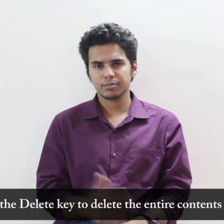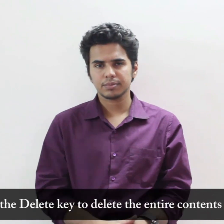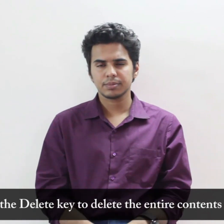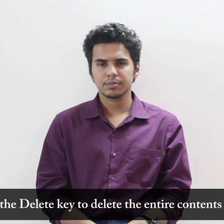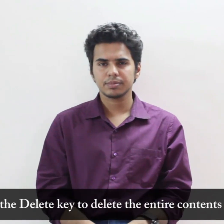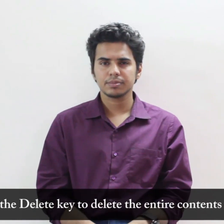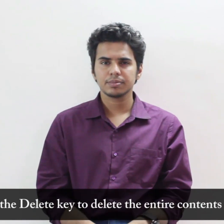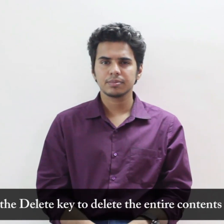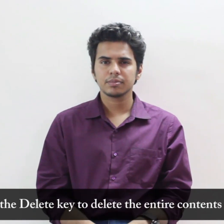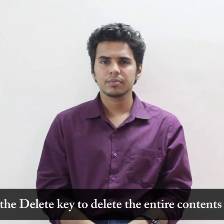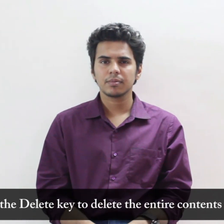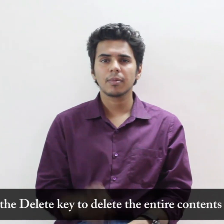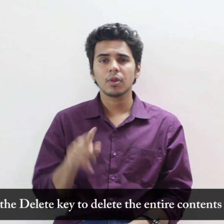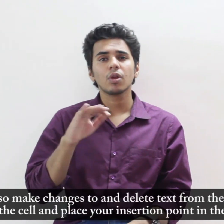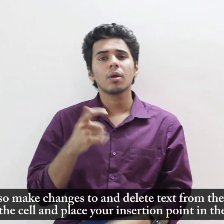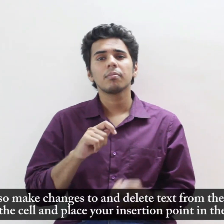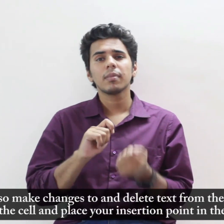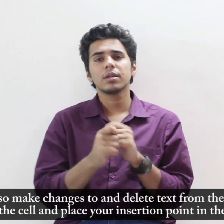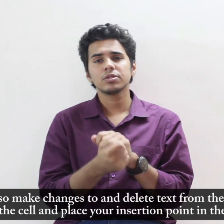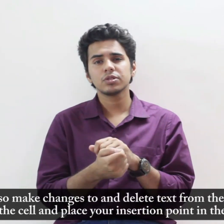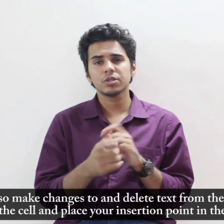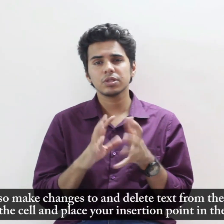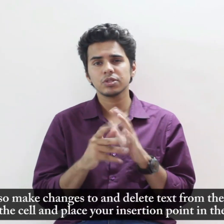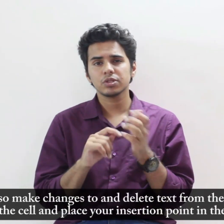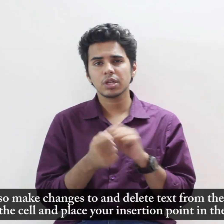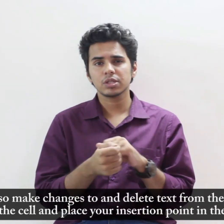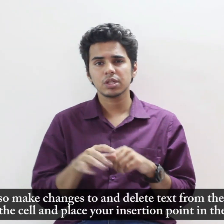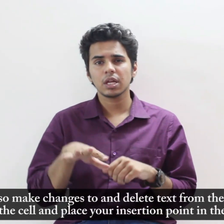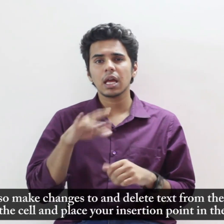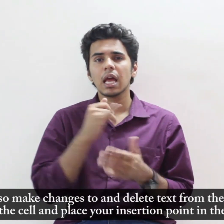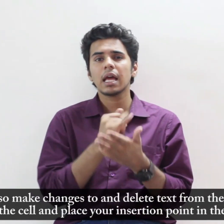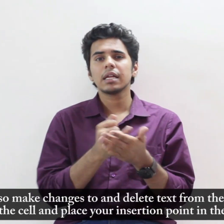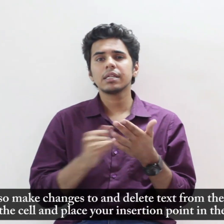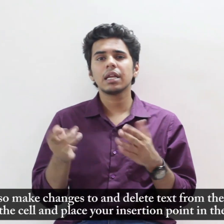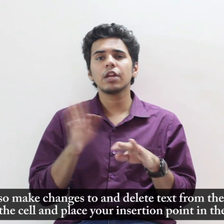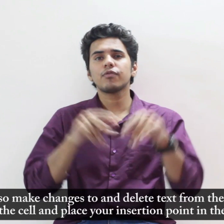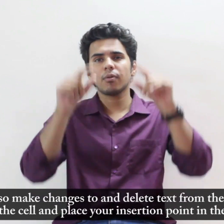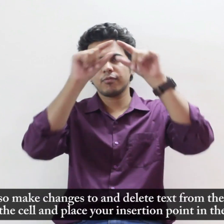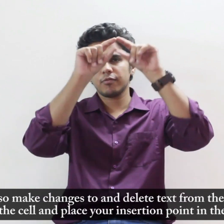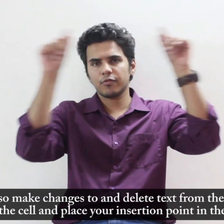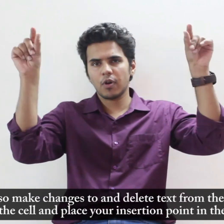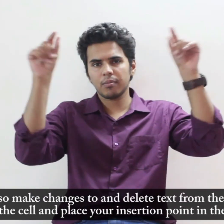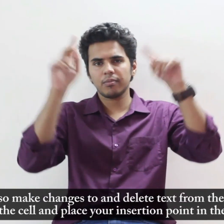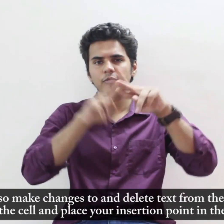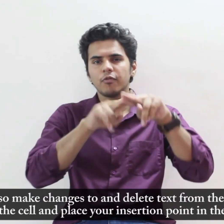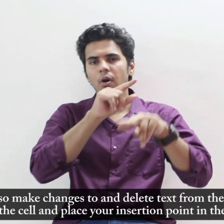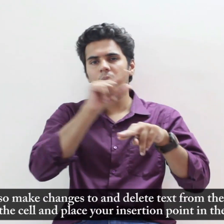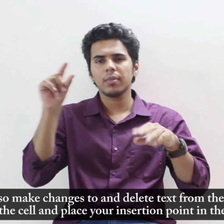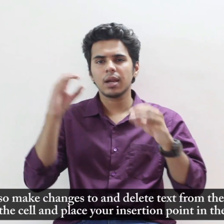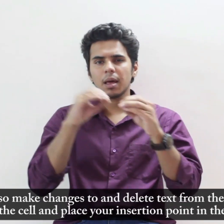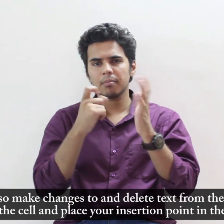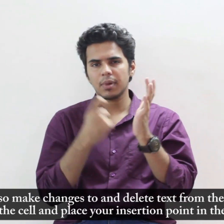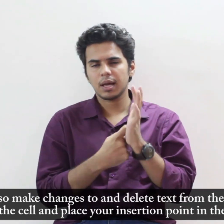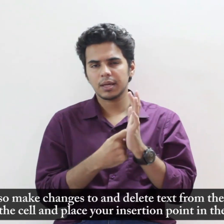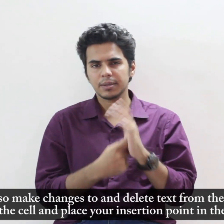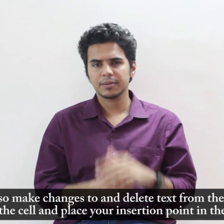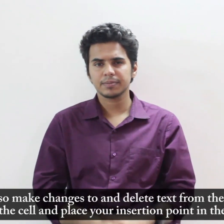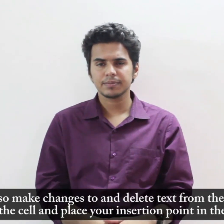cell. You can also make changes to and delete text from the formula bar. Just select the cell and place